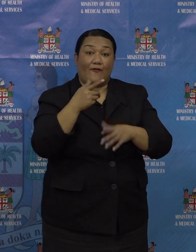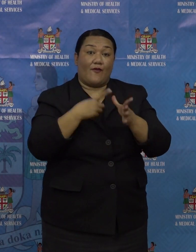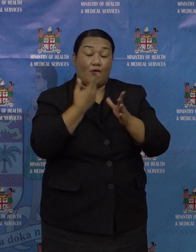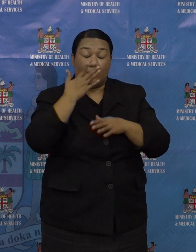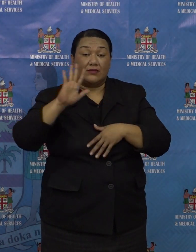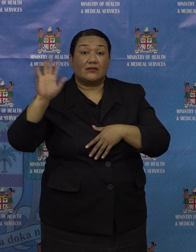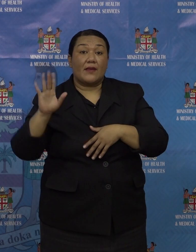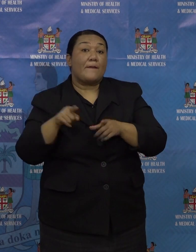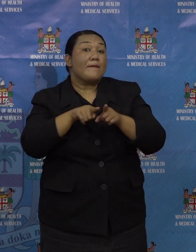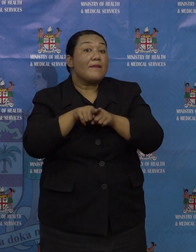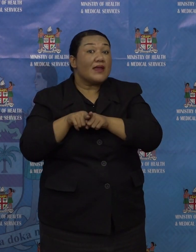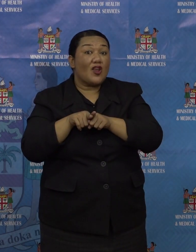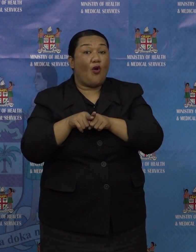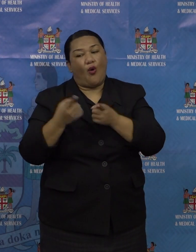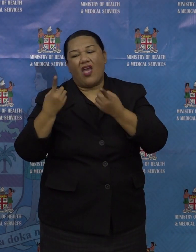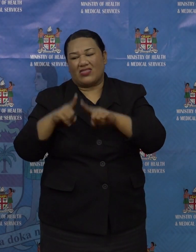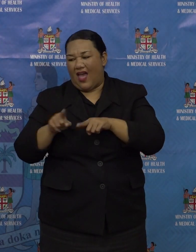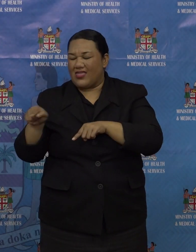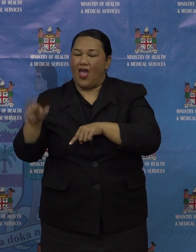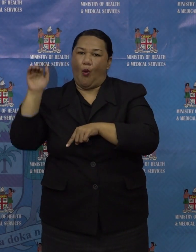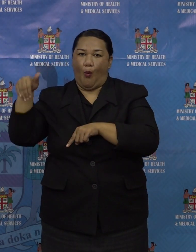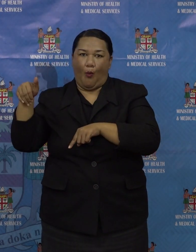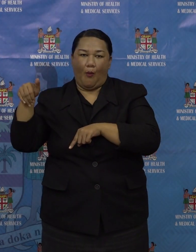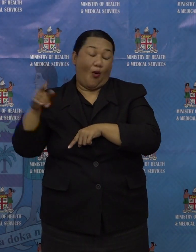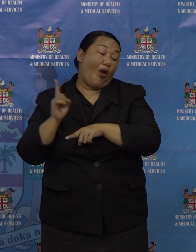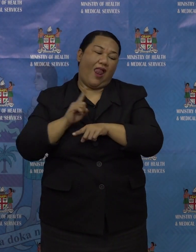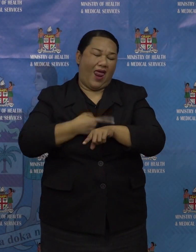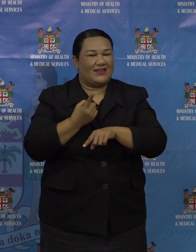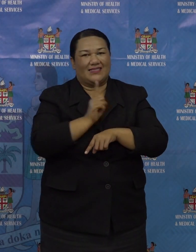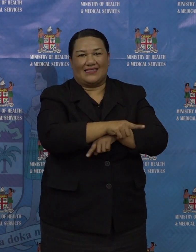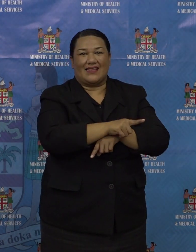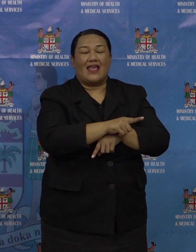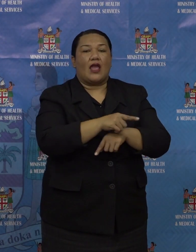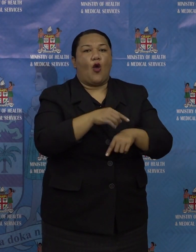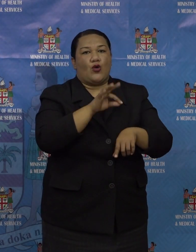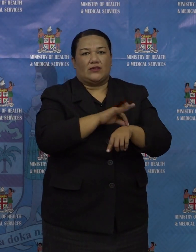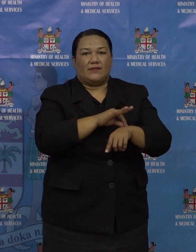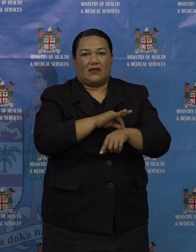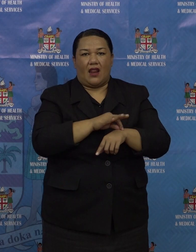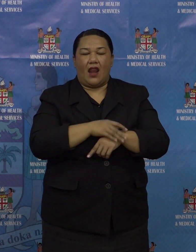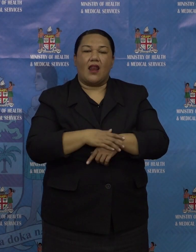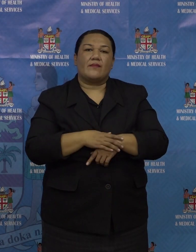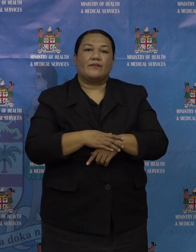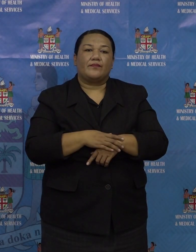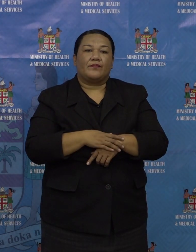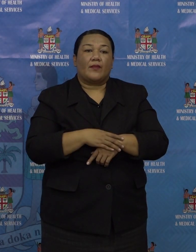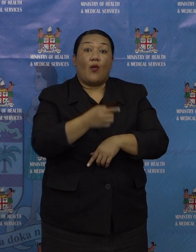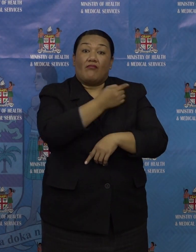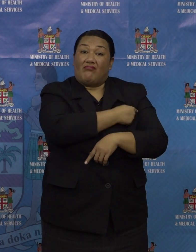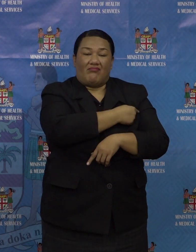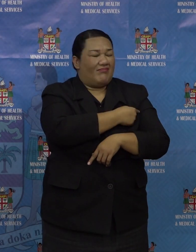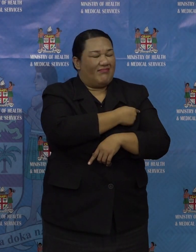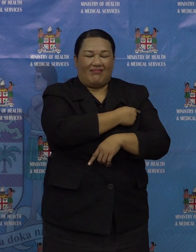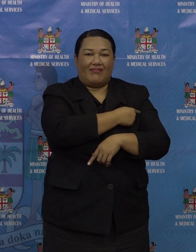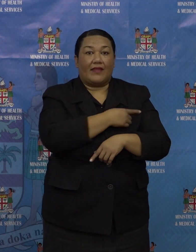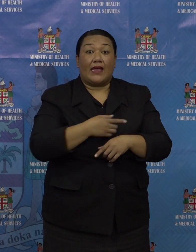This means that she died at home or on the way to hospital. She was not vaccinated. The 9th COVID-19 death to report